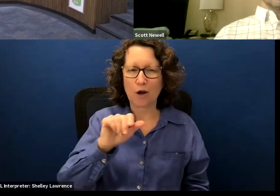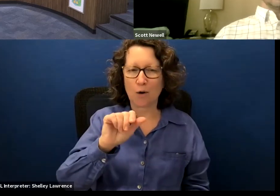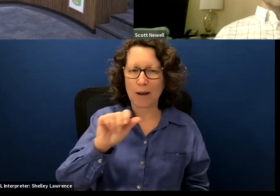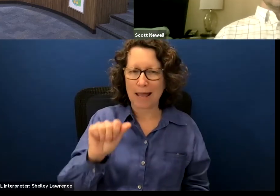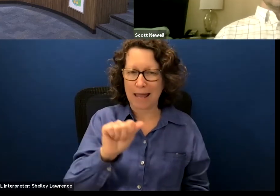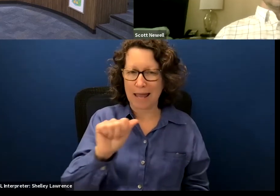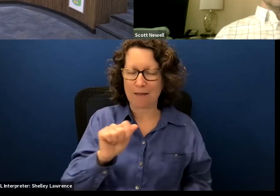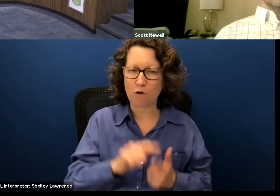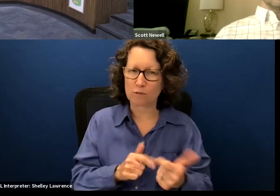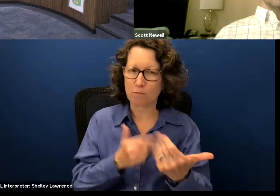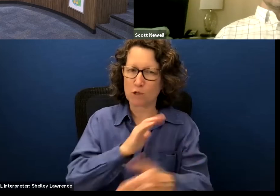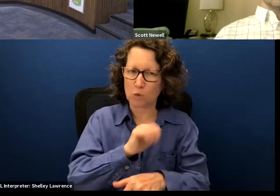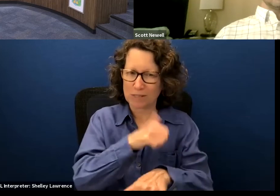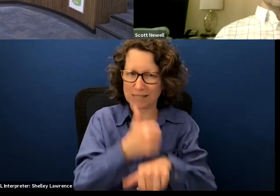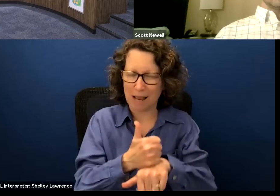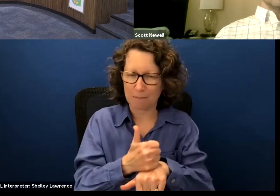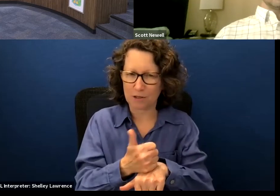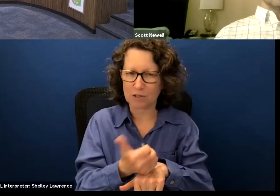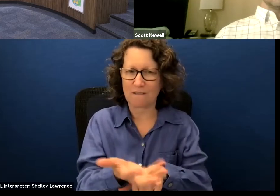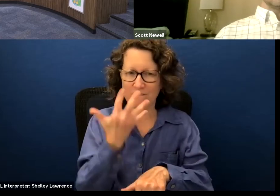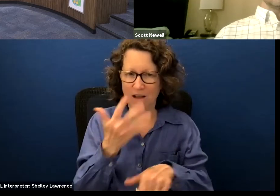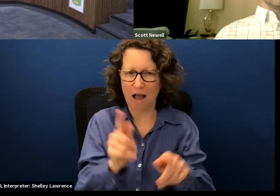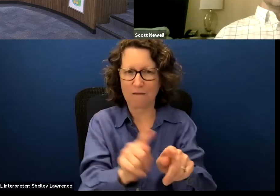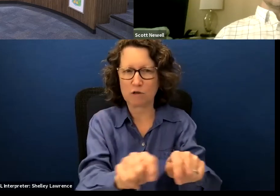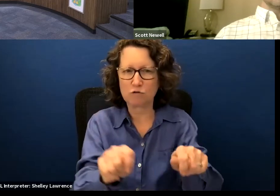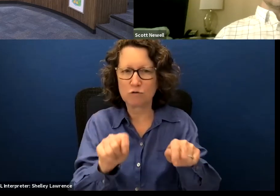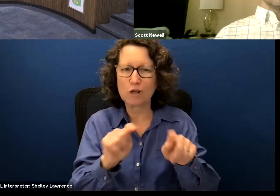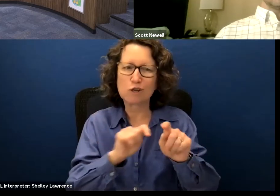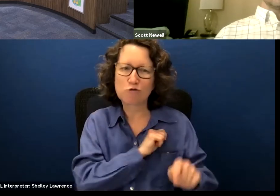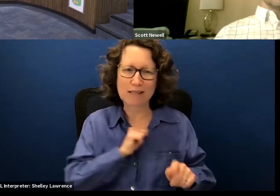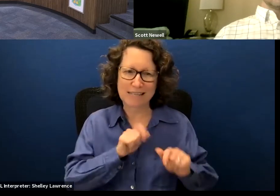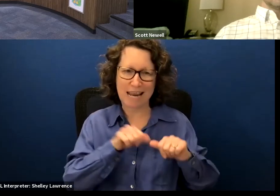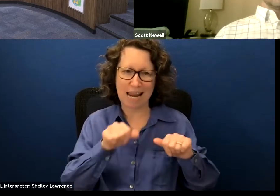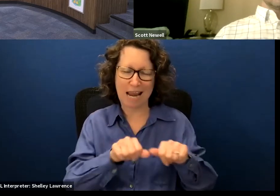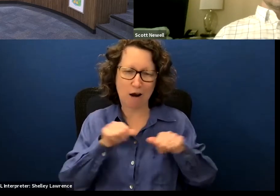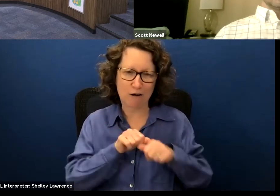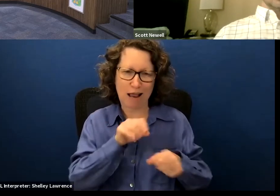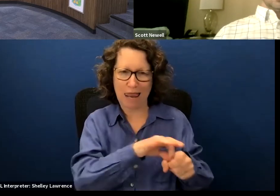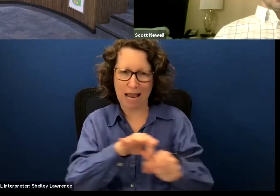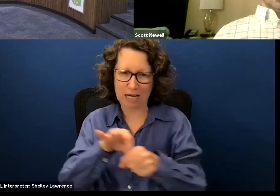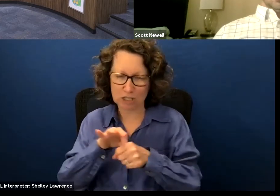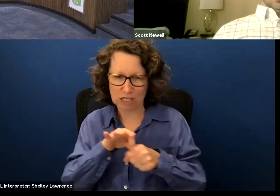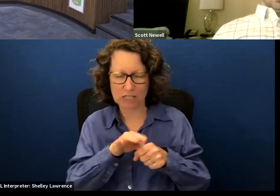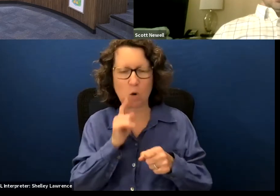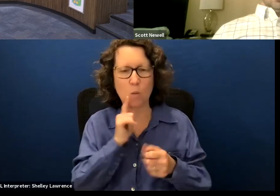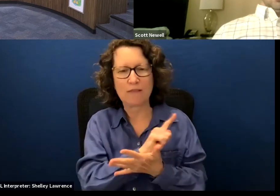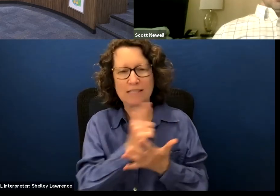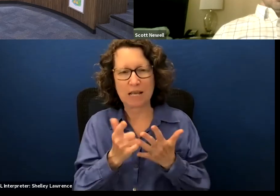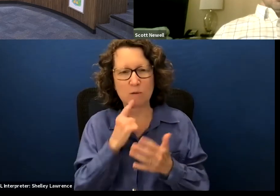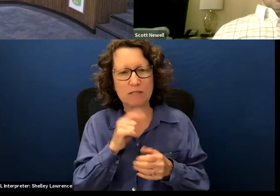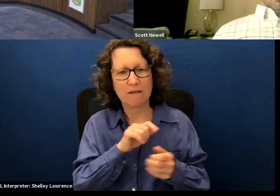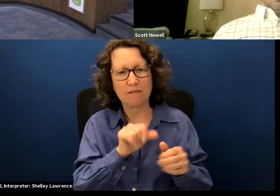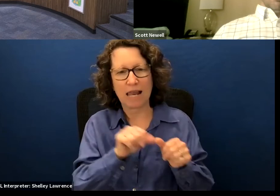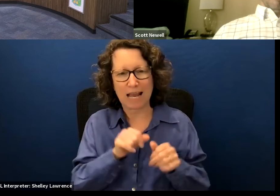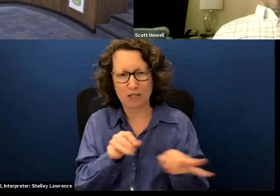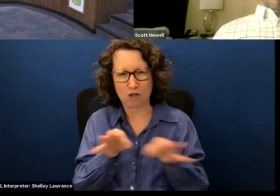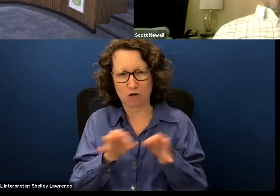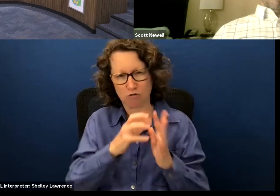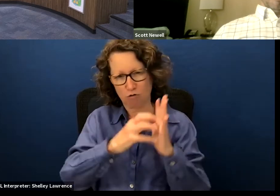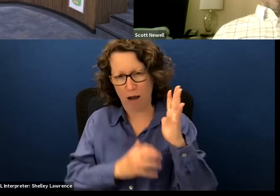its proposal to establish by-trustee area elections with the trustee areas and sequence of elections